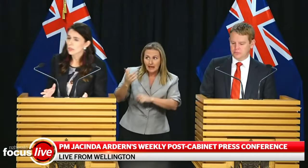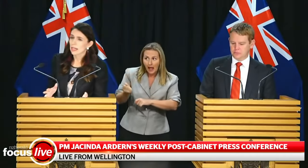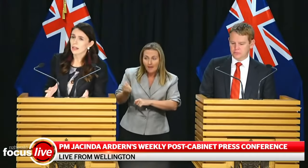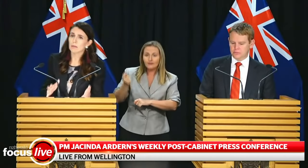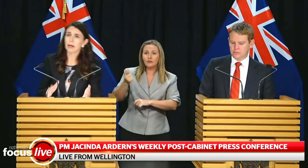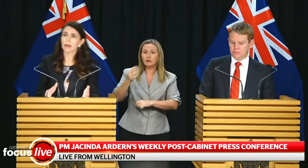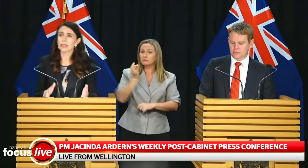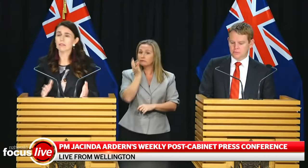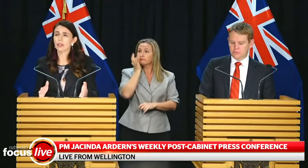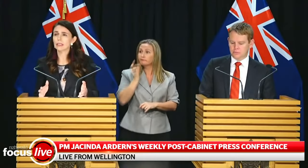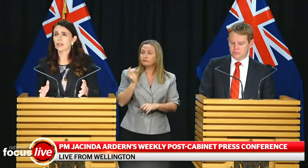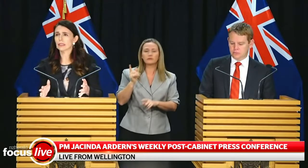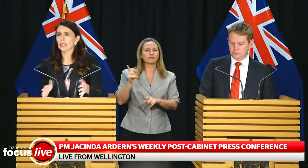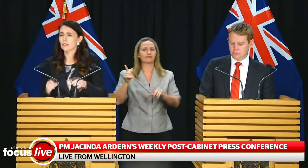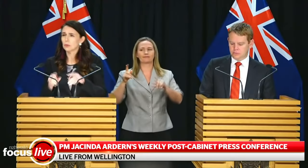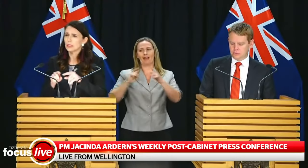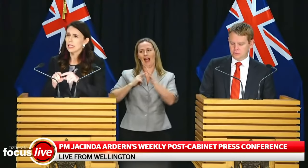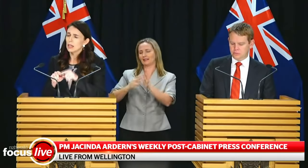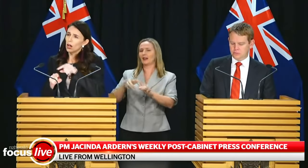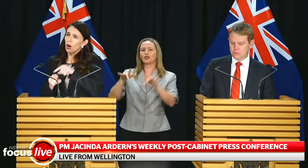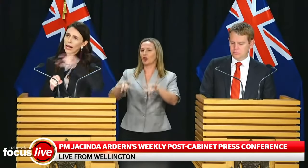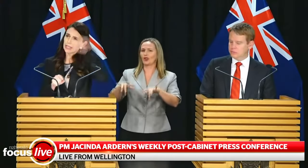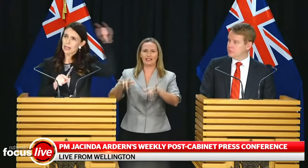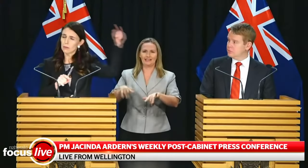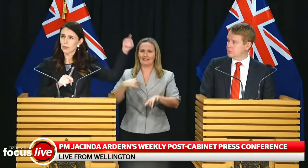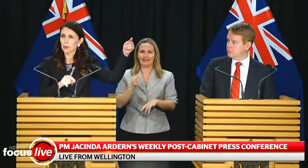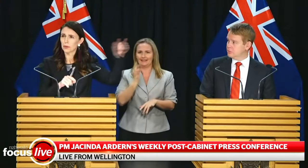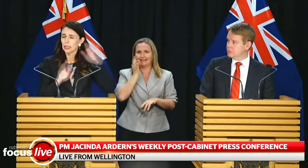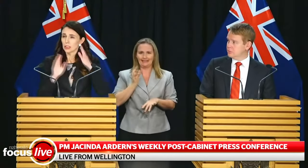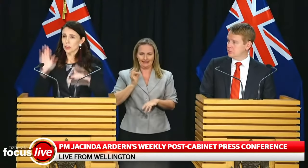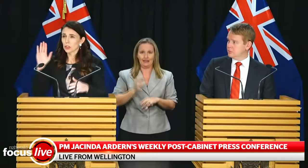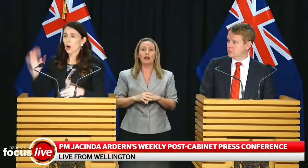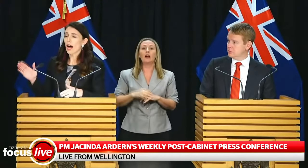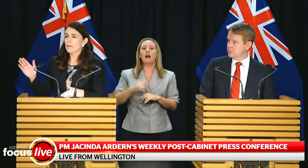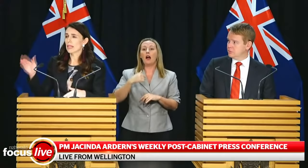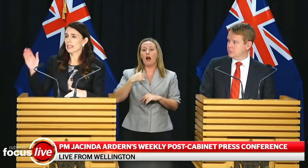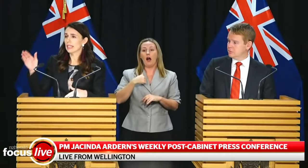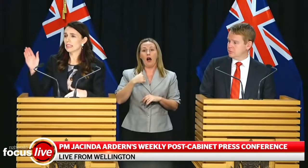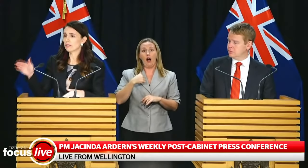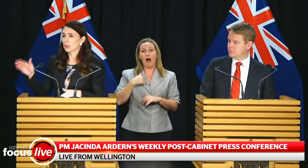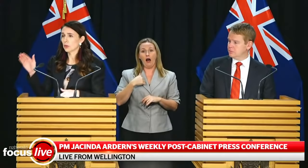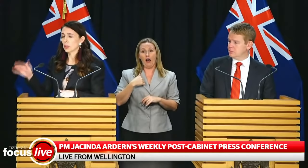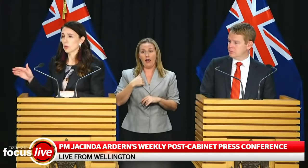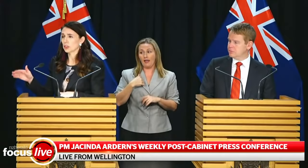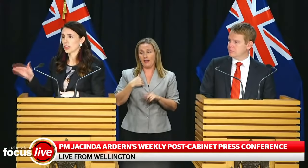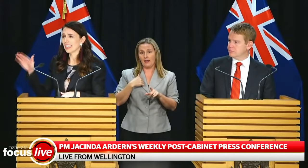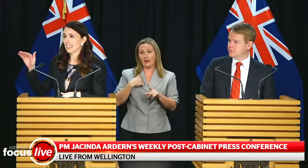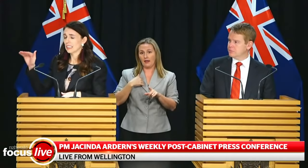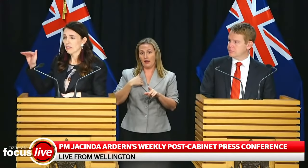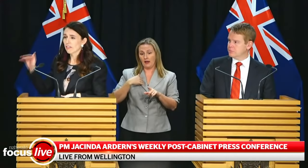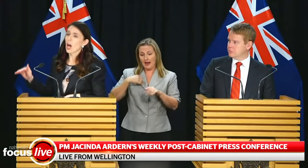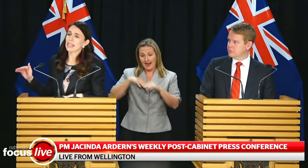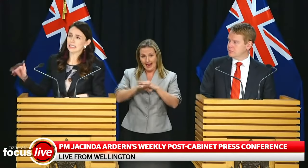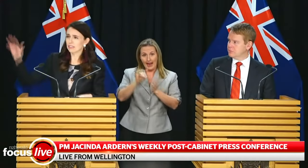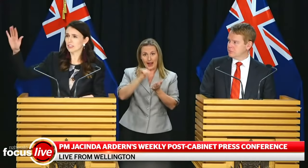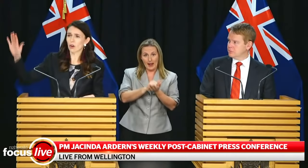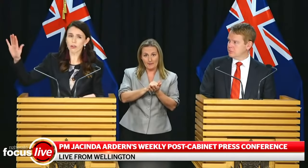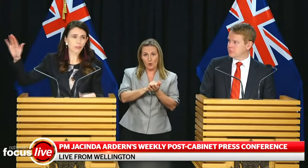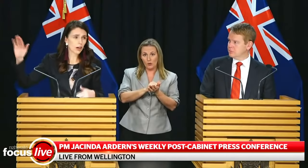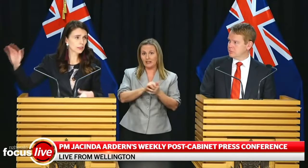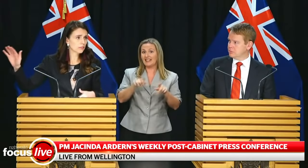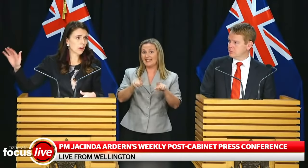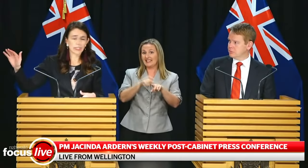advice on that, Barry, and the advice that I received was that I had come through, so the time that the individual in question's flight